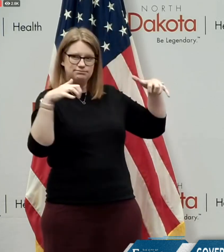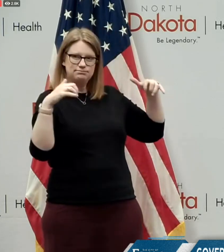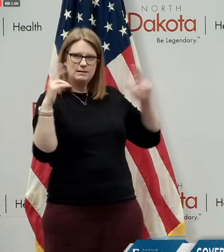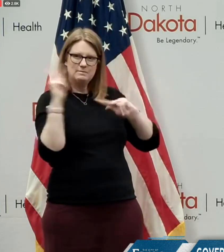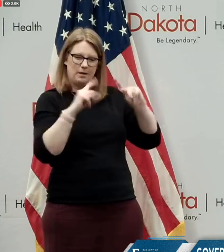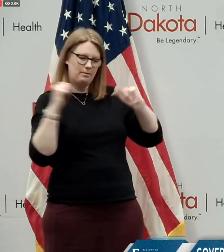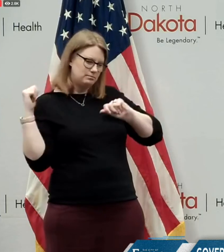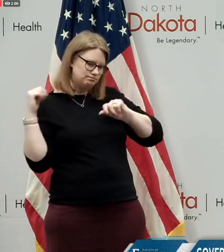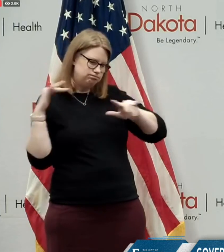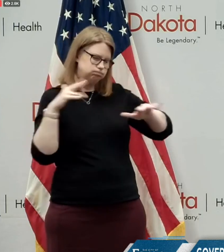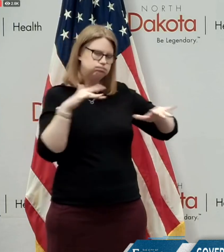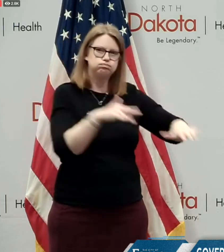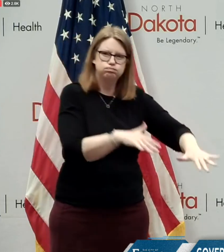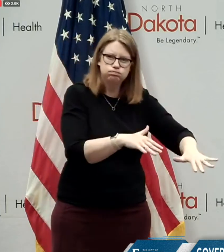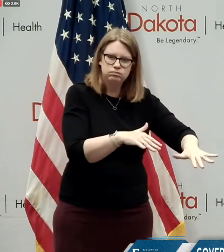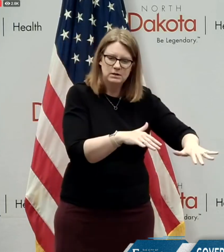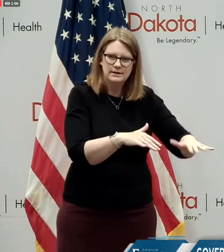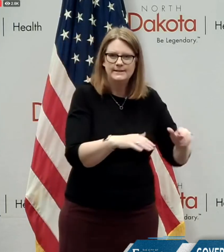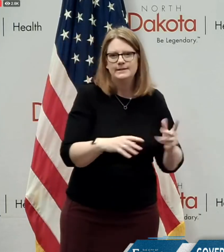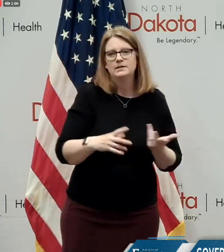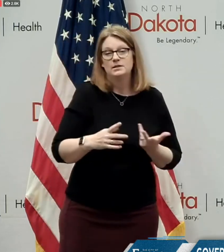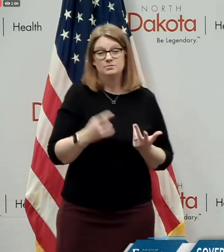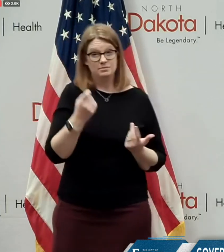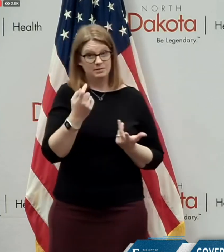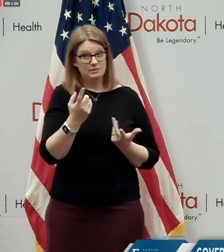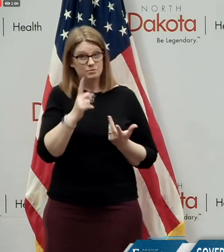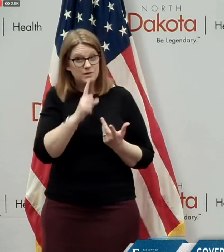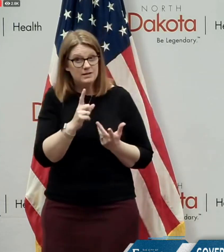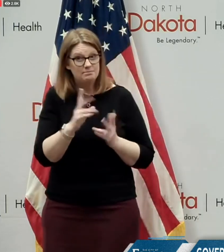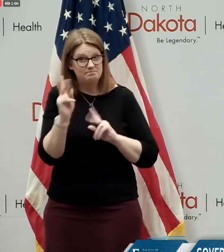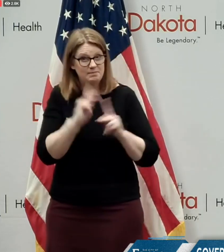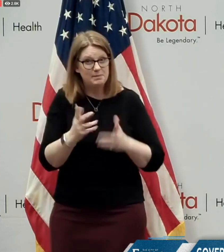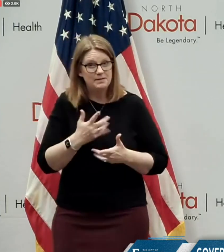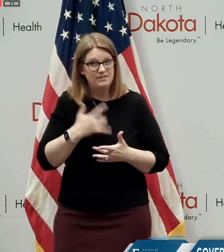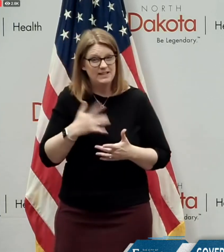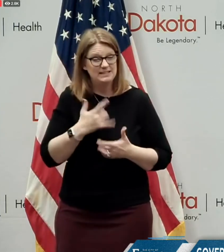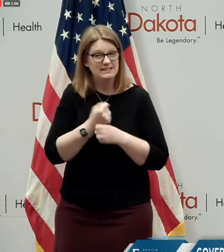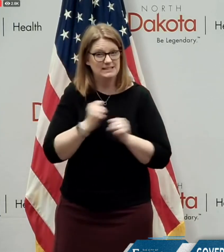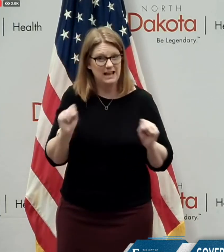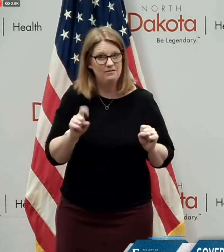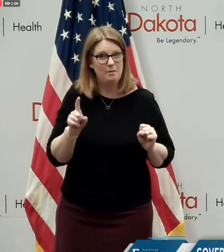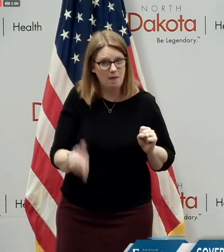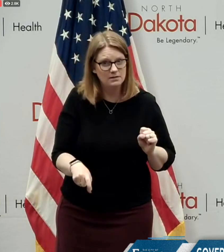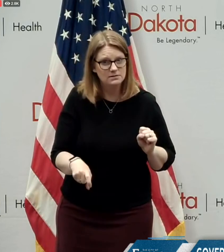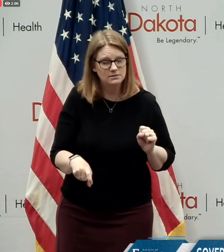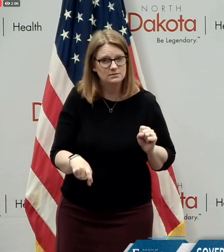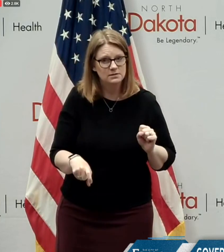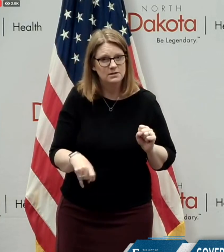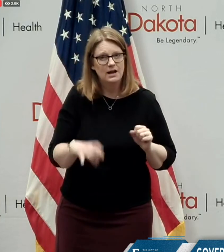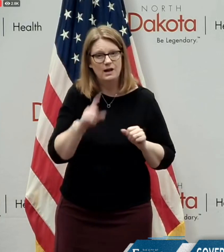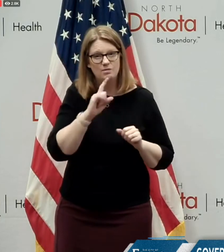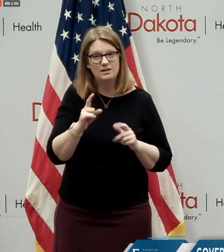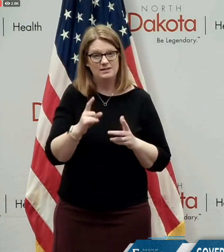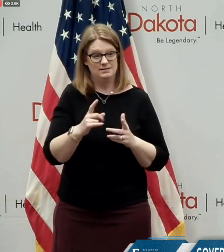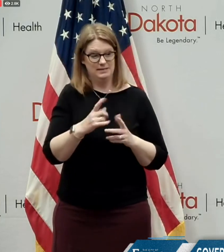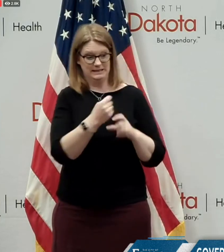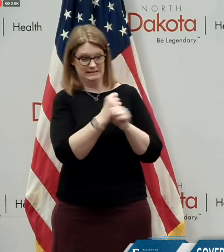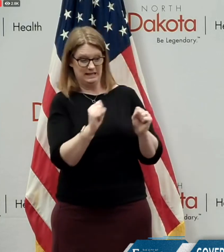is the consumer confidence and the understanding of the officials that we're able to do that safely for the participants